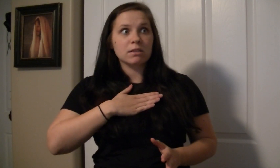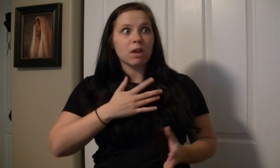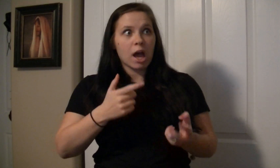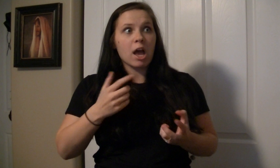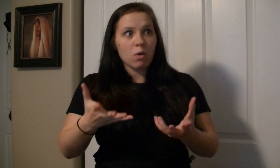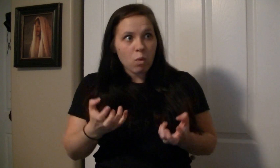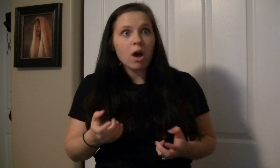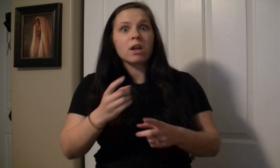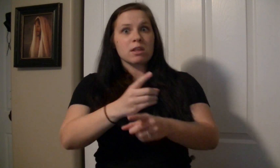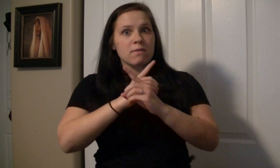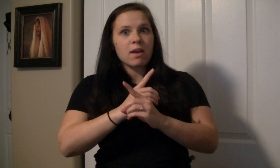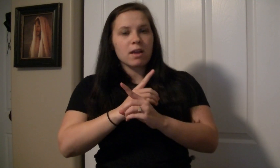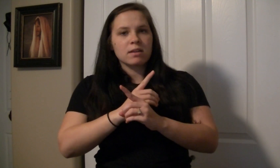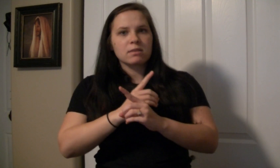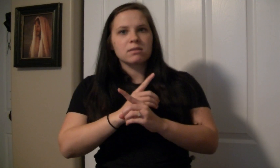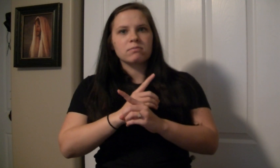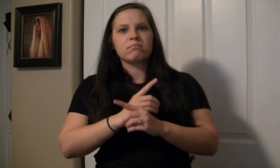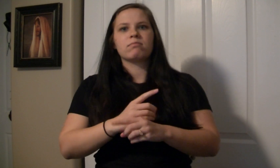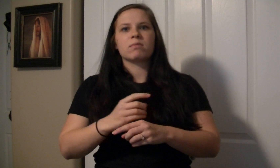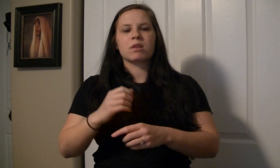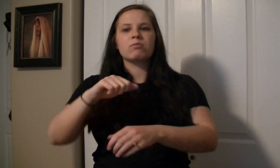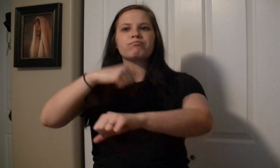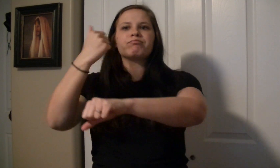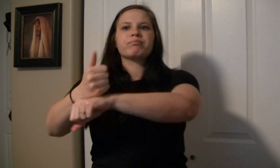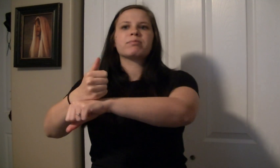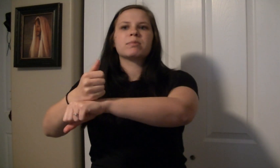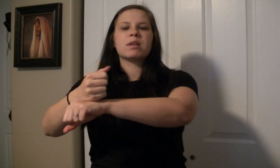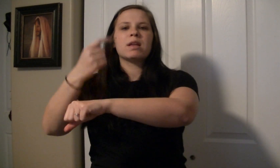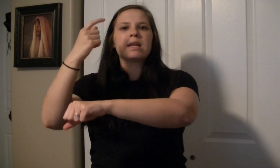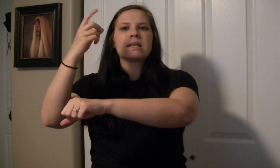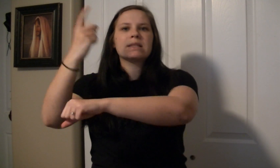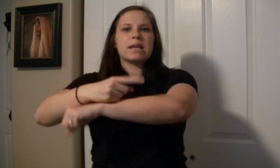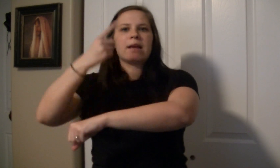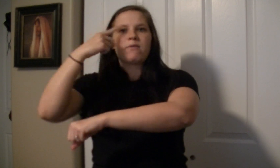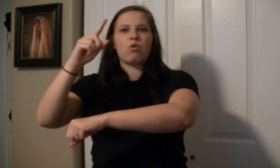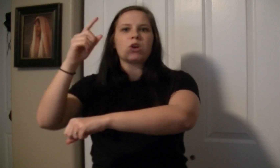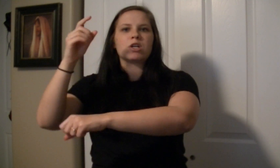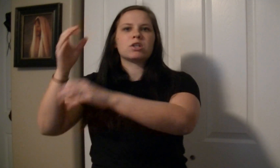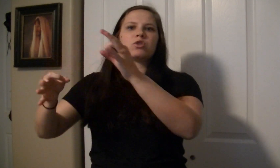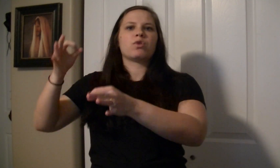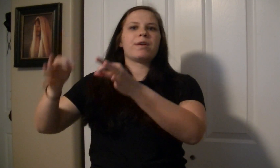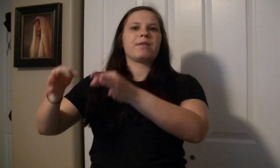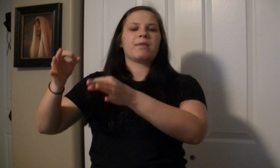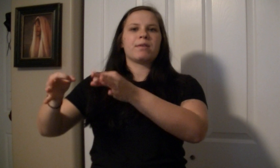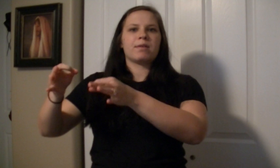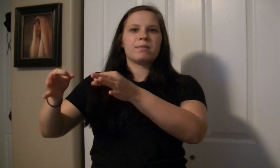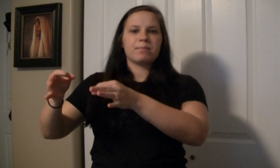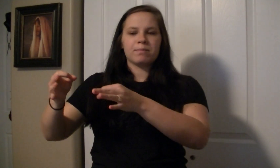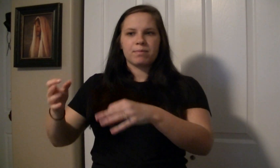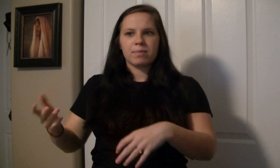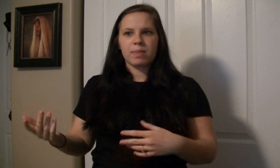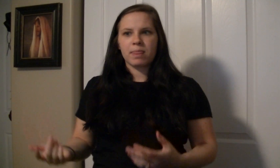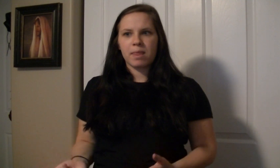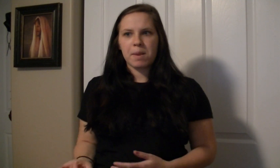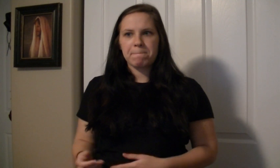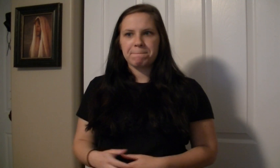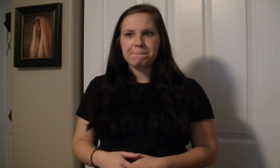During the trial, if the defendant is found guilty, he is then sent to the probation office on preparation for a pre-sentence report,